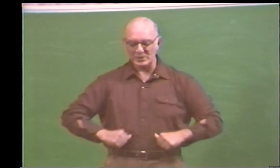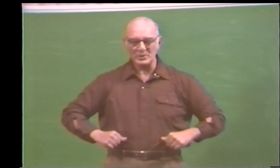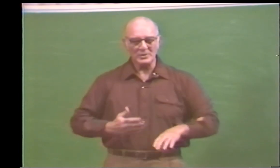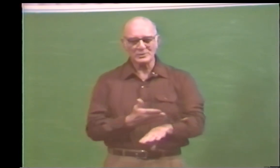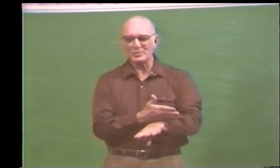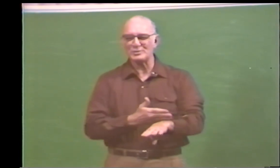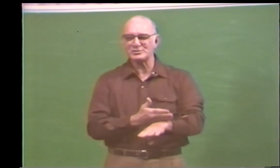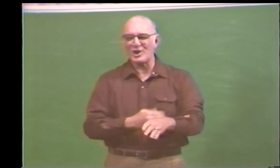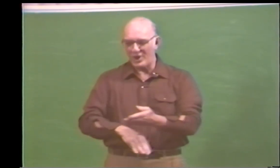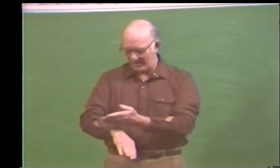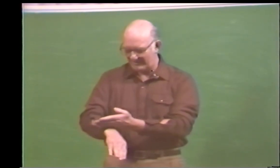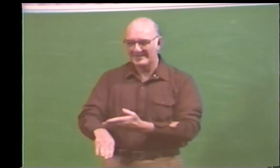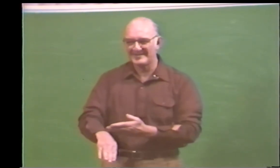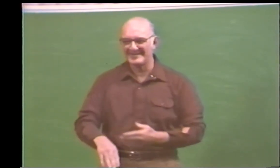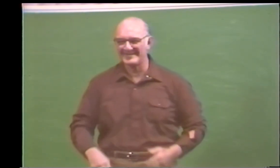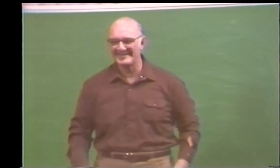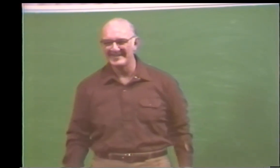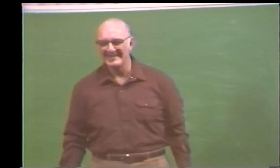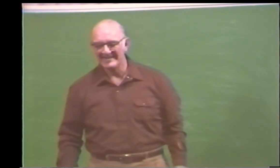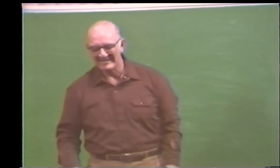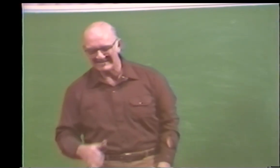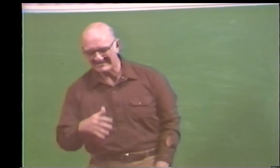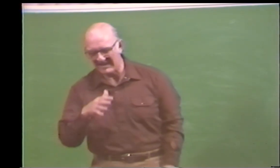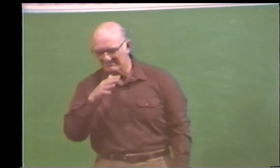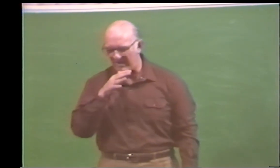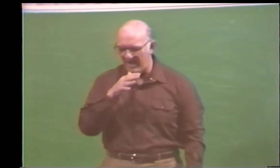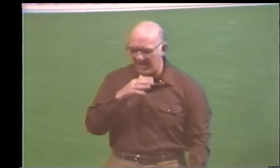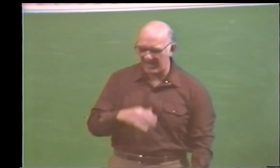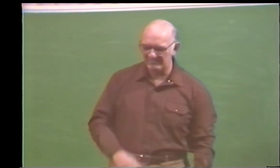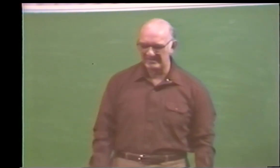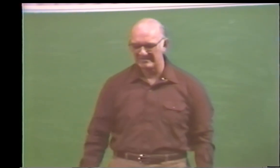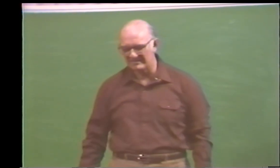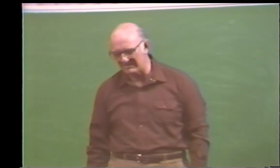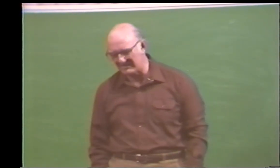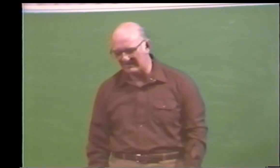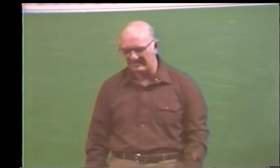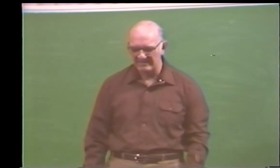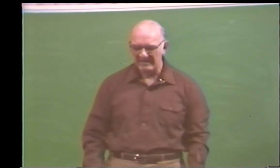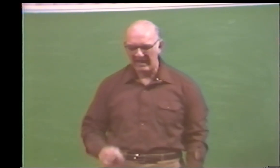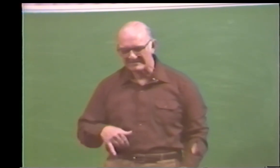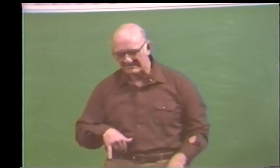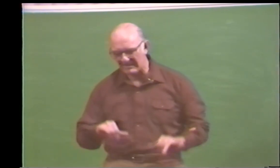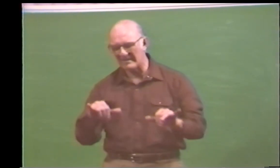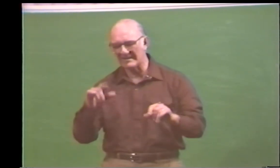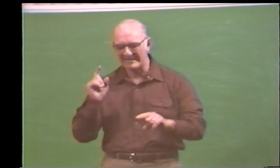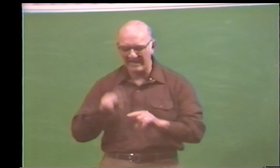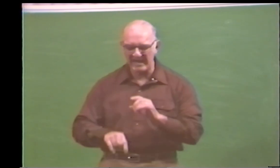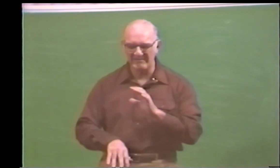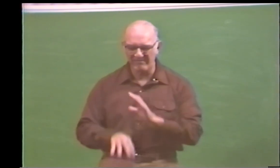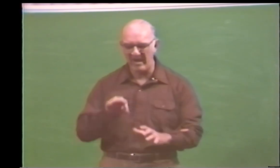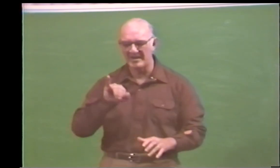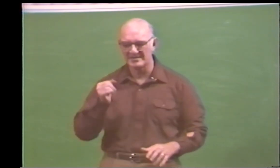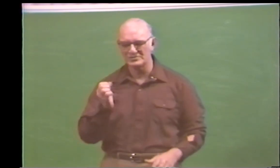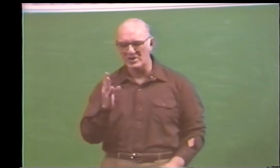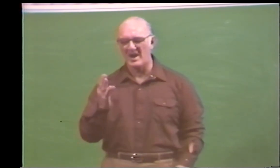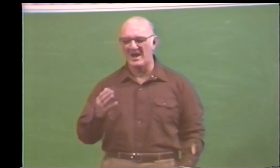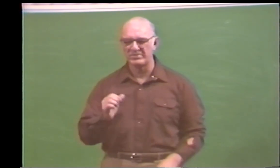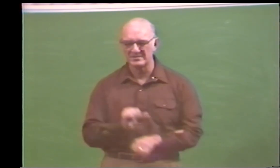Suit, too short. He says, "Mom, I still can't find a job."